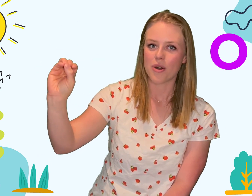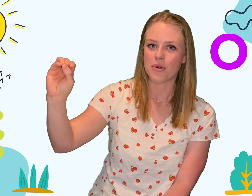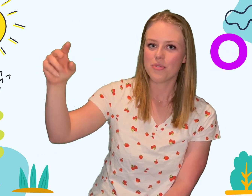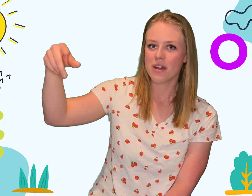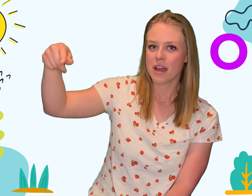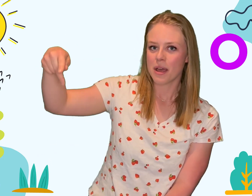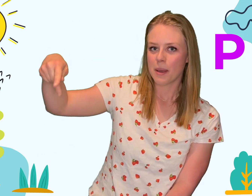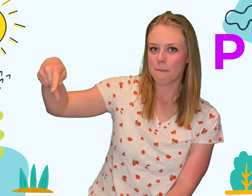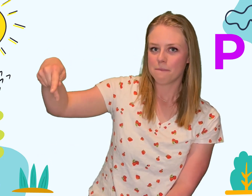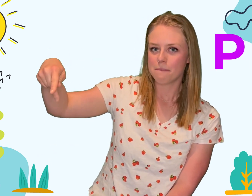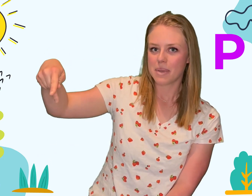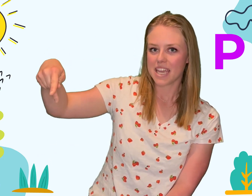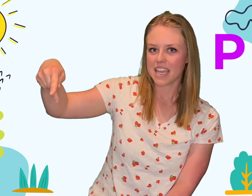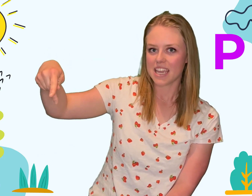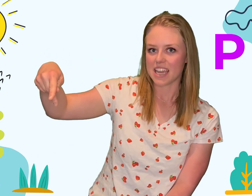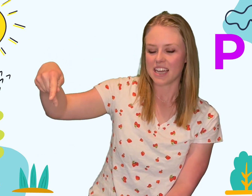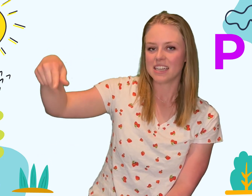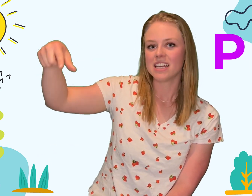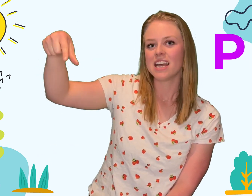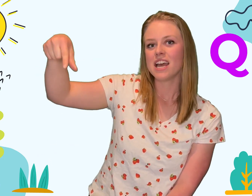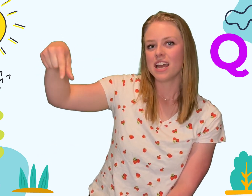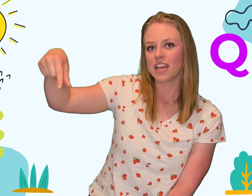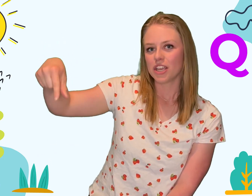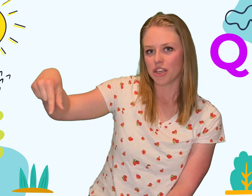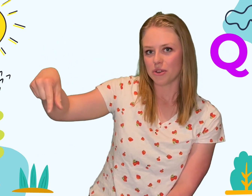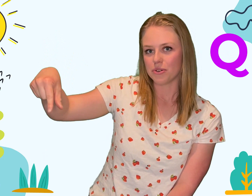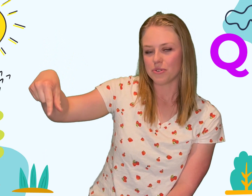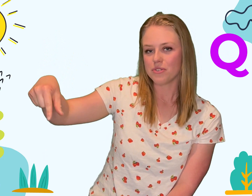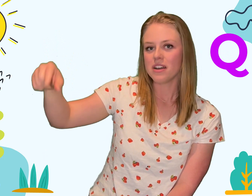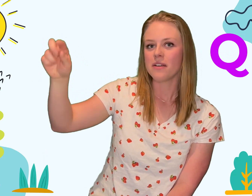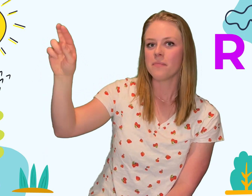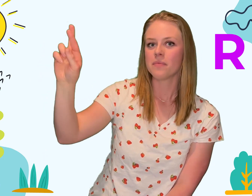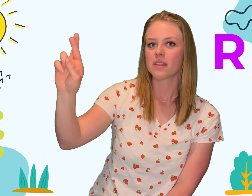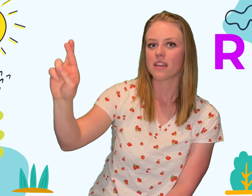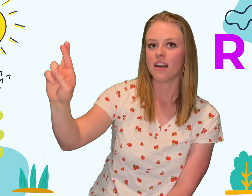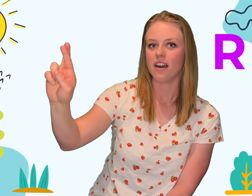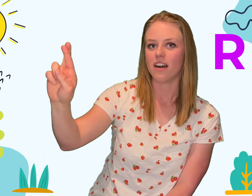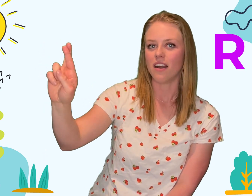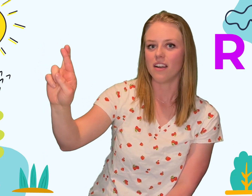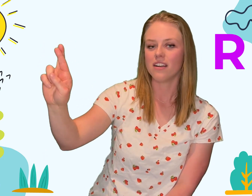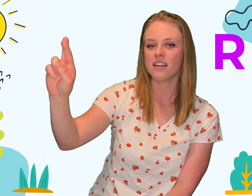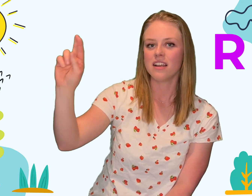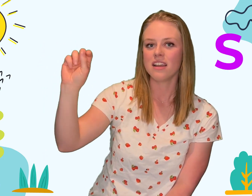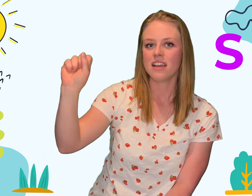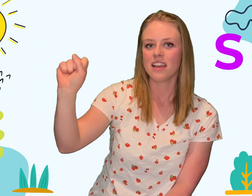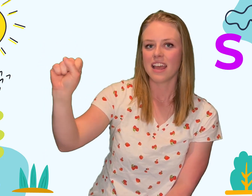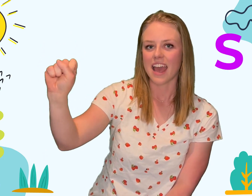O, P, Q, R,